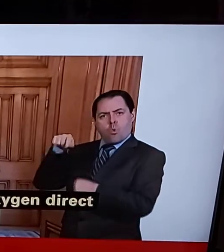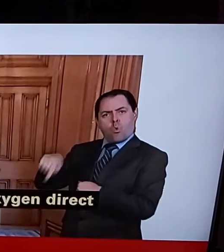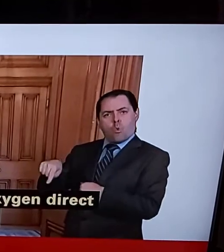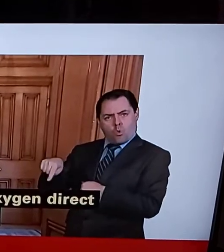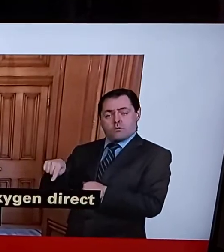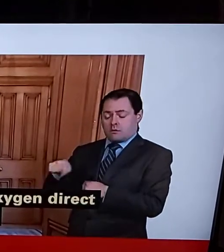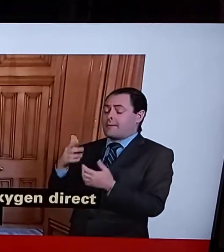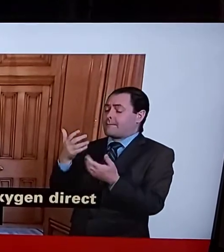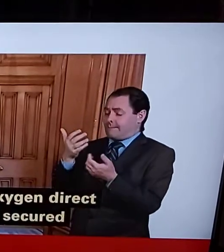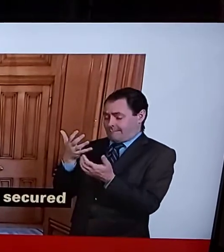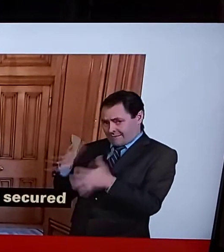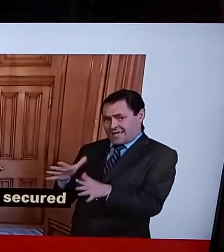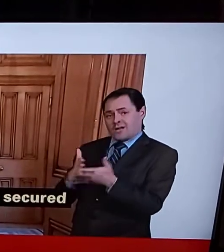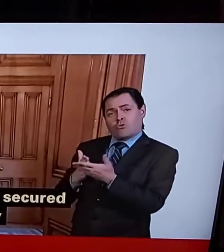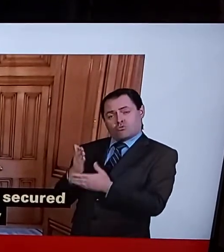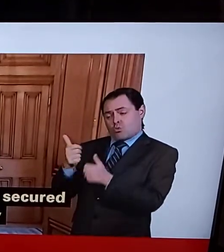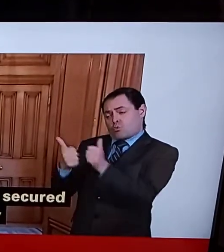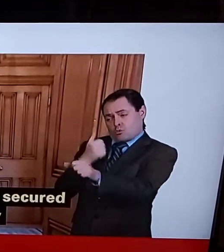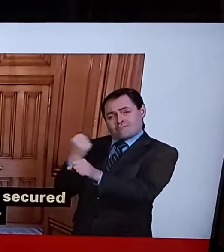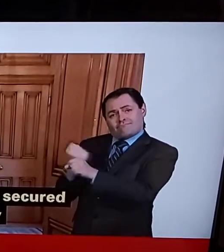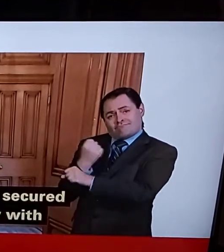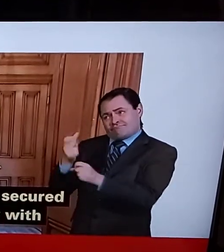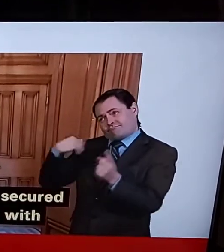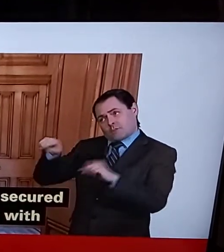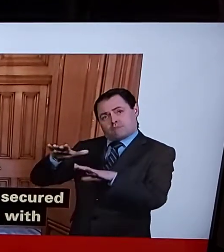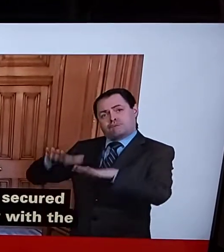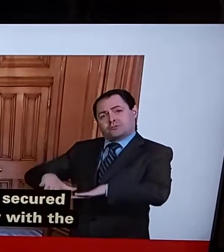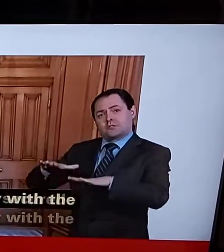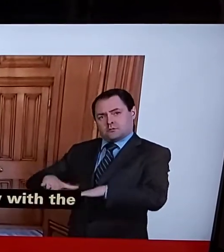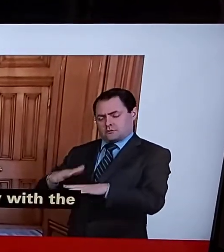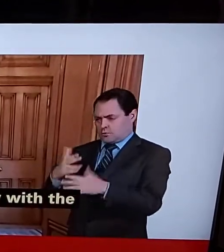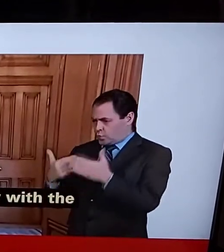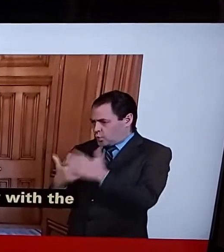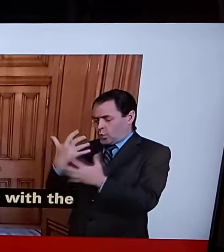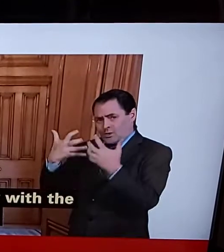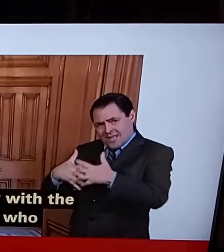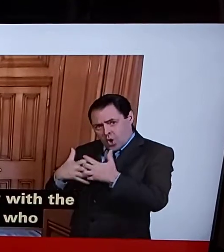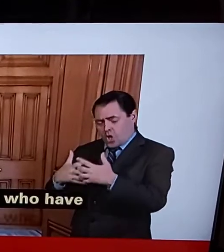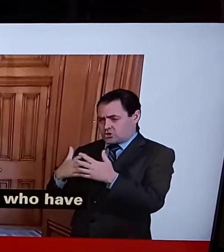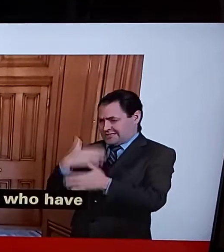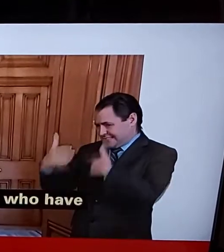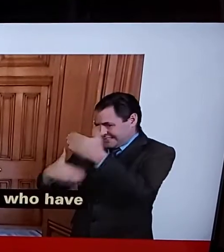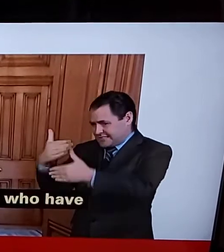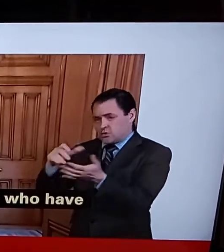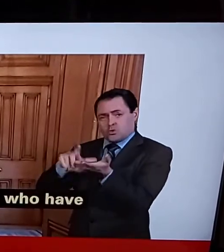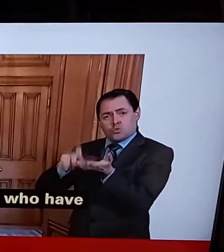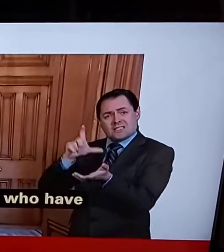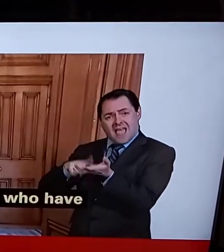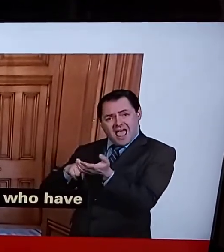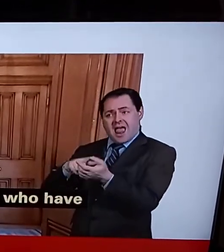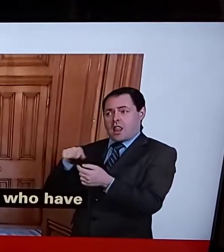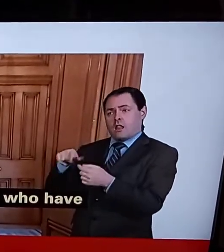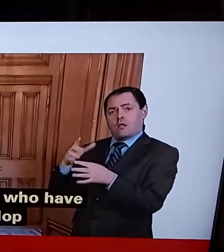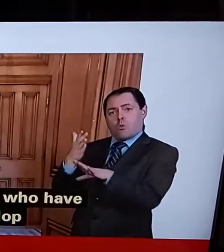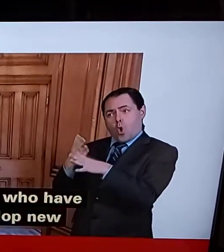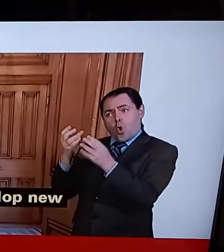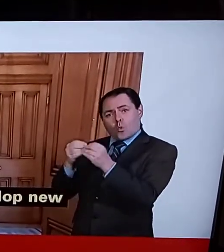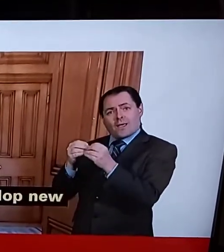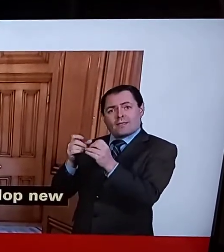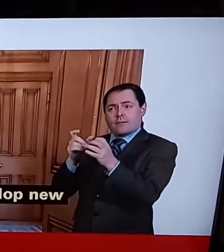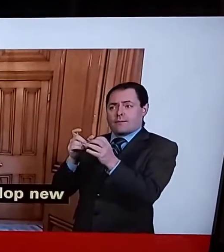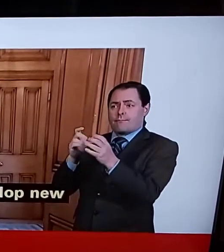help of UK manufacturers who've worked at pace to develop new technologies. A team from University College London, working with Mercedes-Benz, have produced a